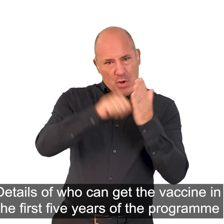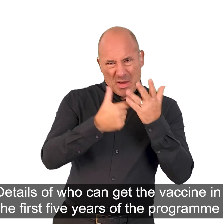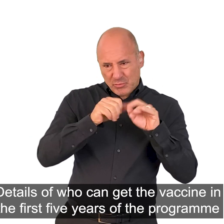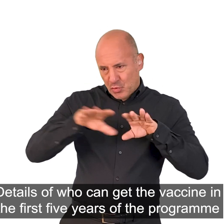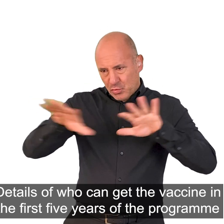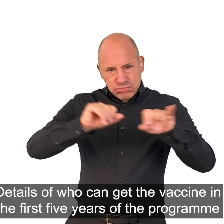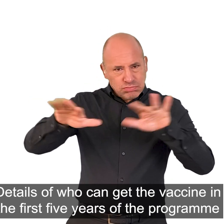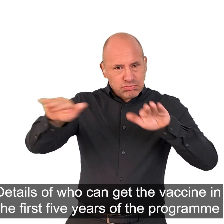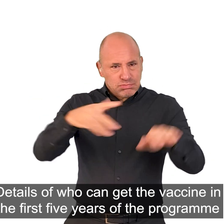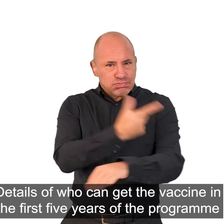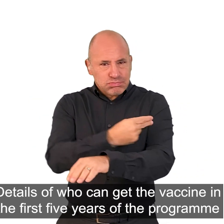programme